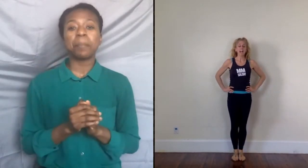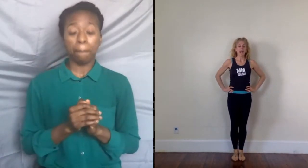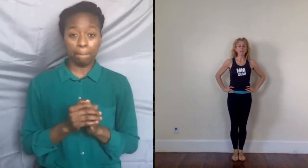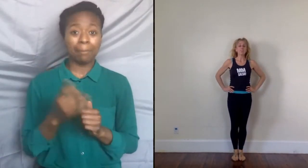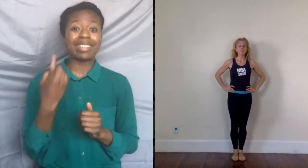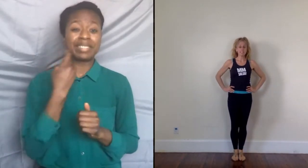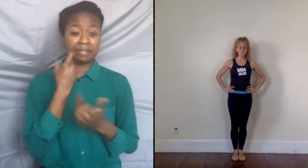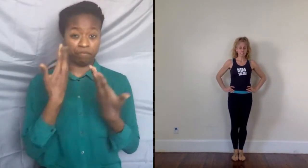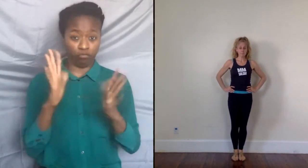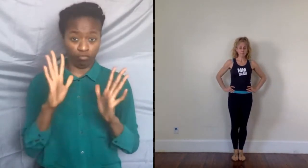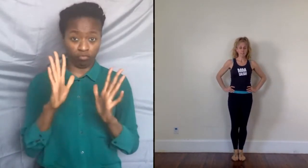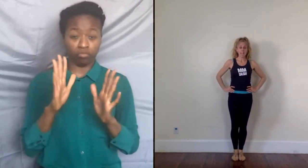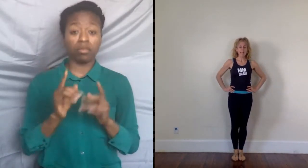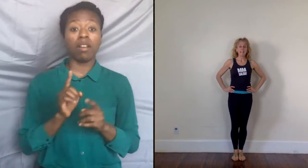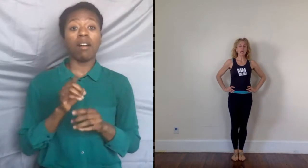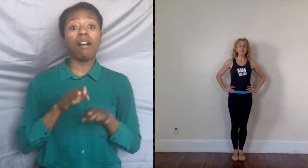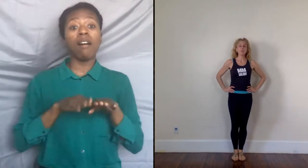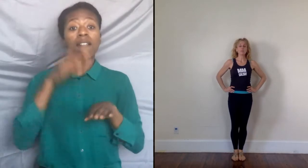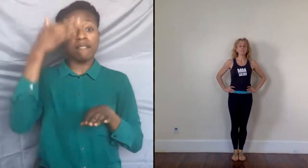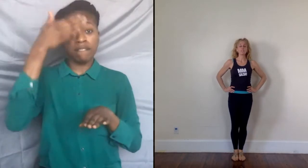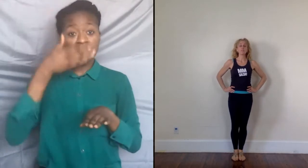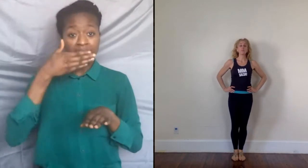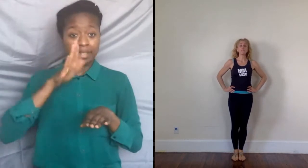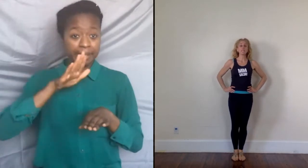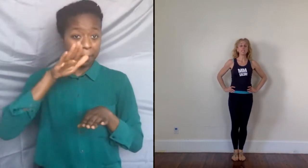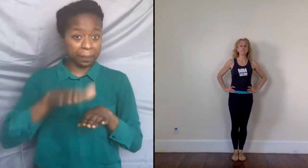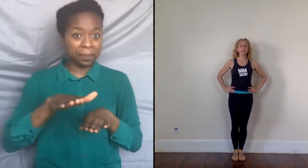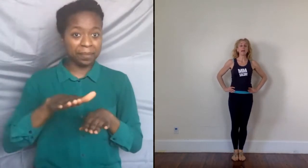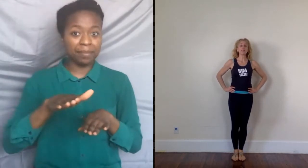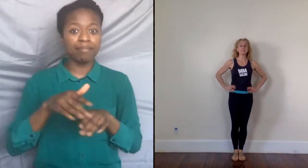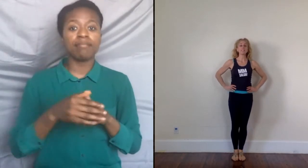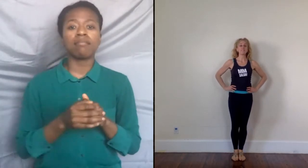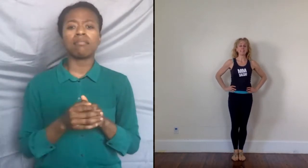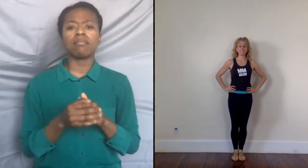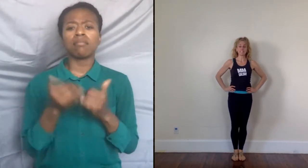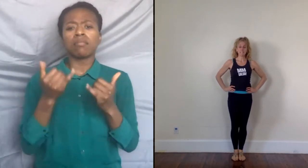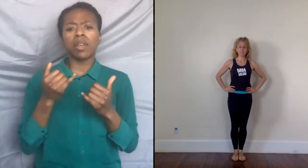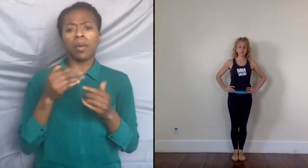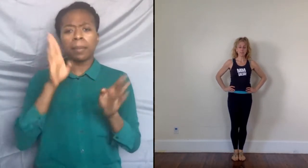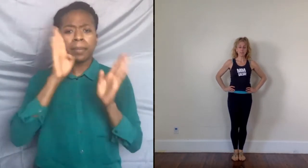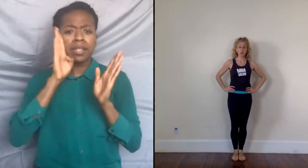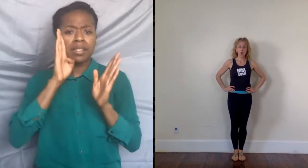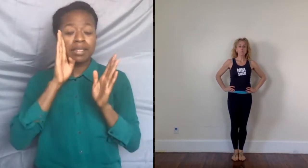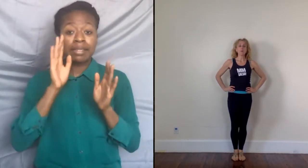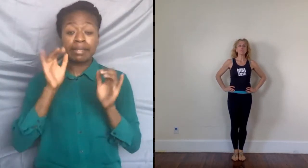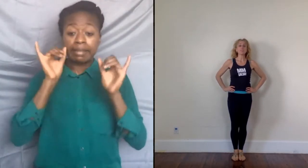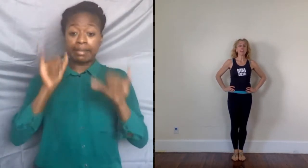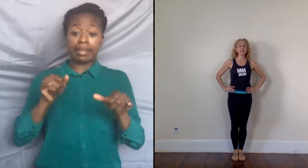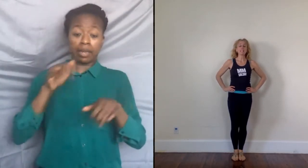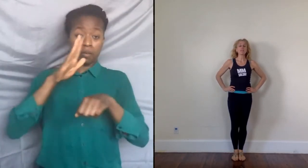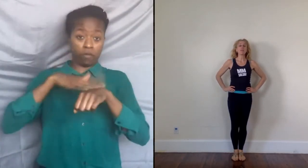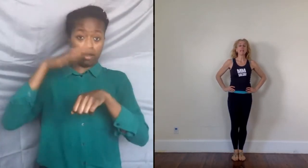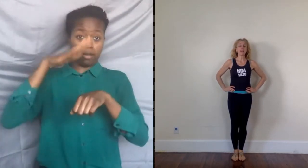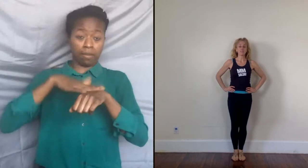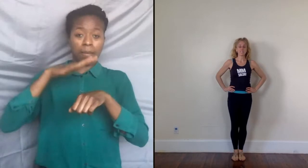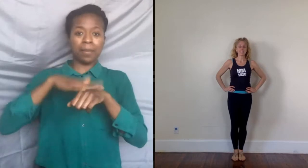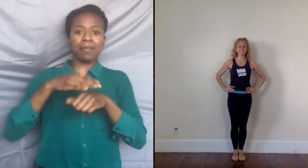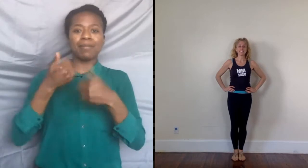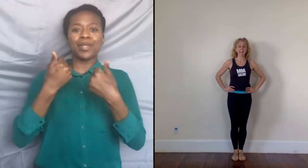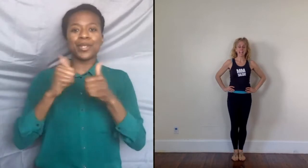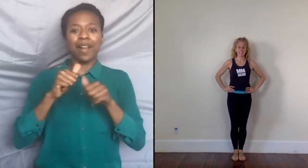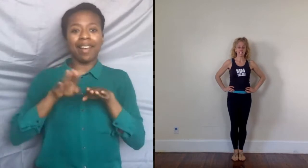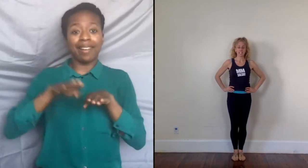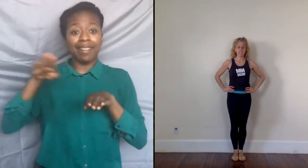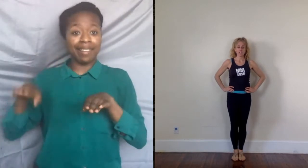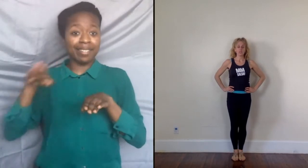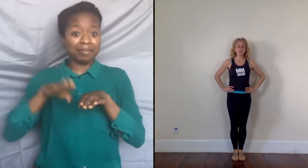done our front step, and now what we're going to do is we're going to look at how we keep that same rhythm, but we try it going out to the